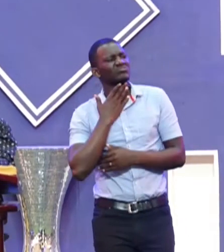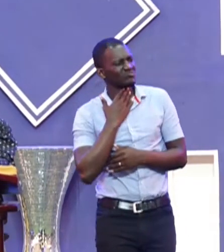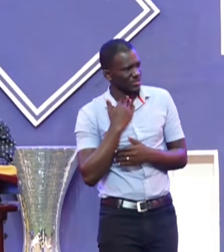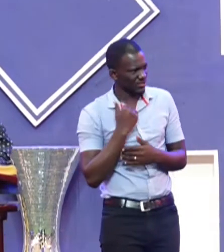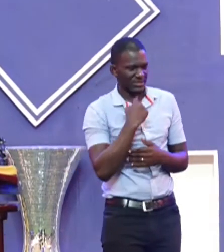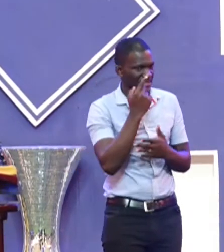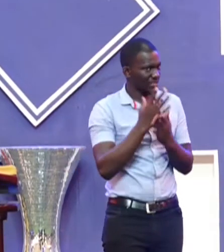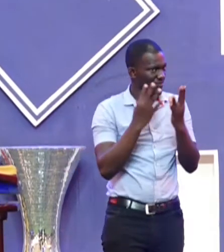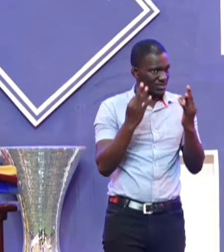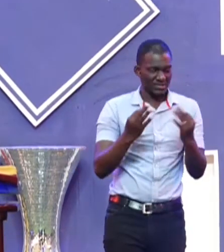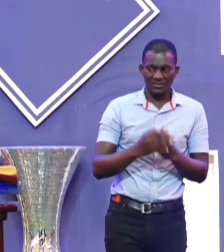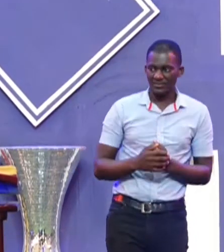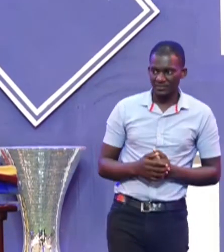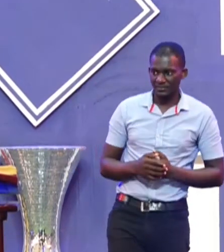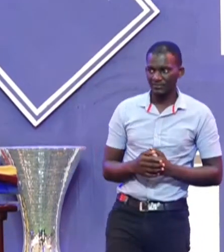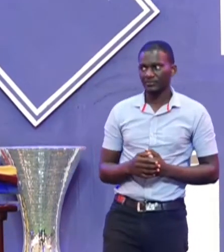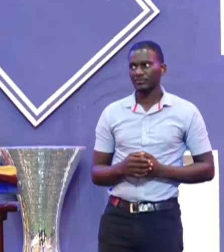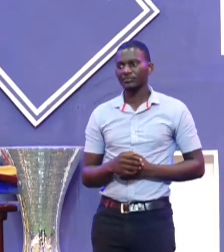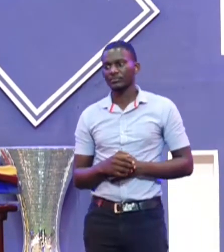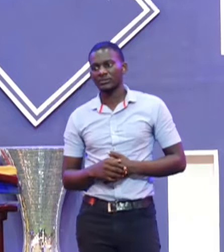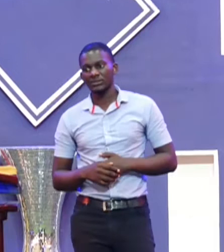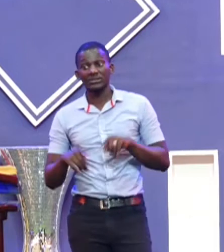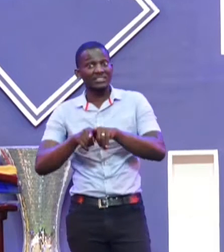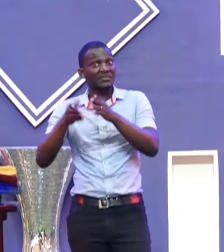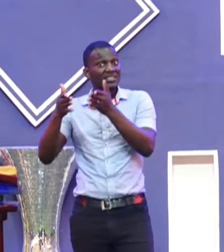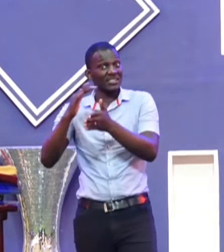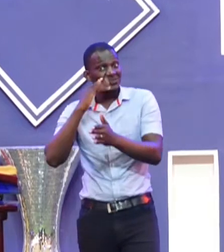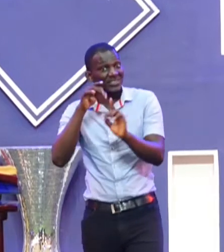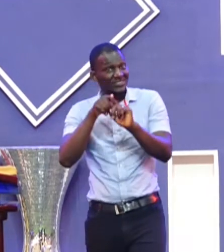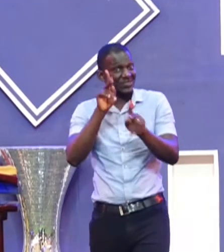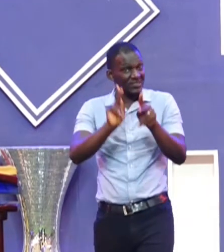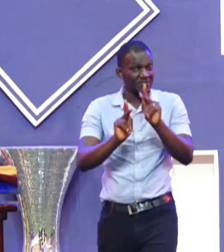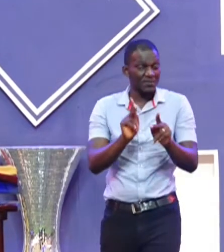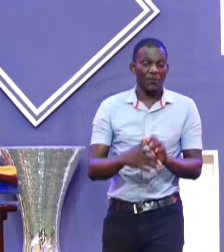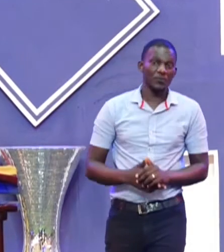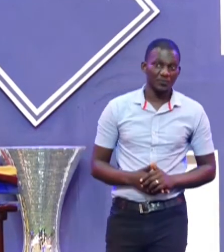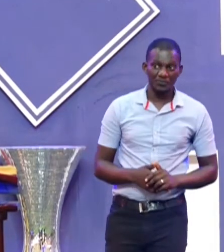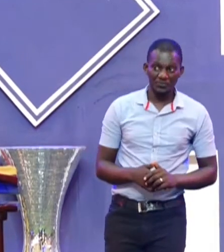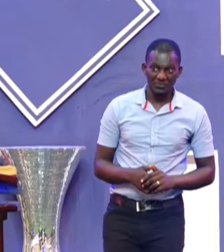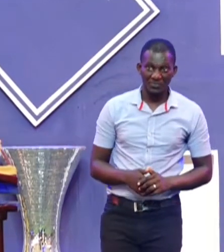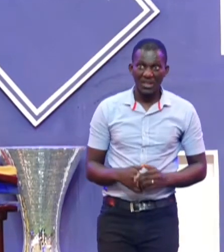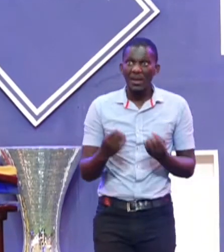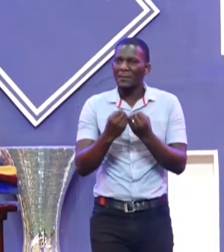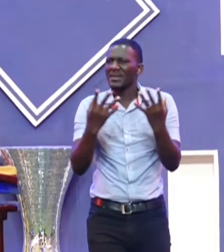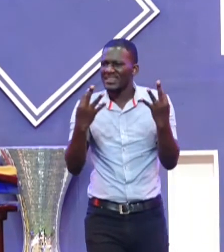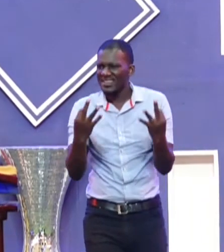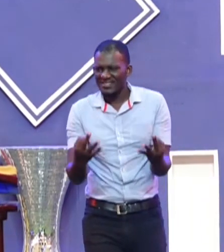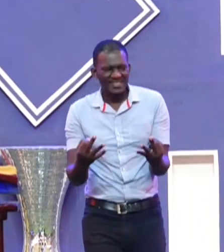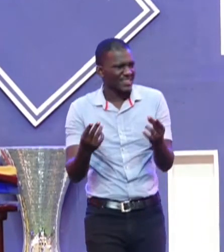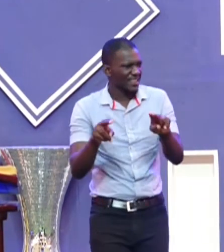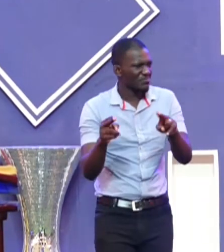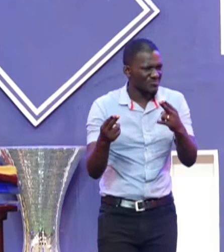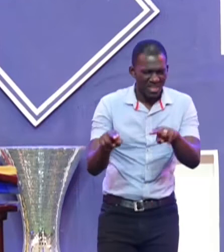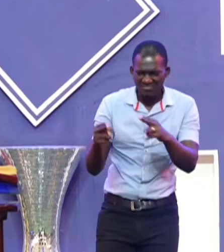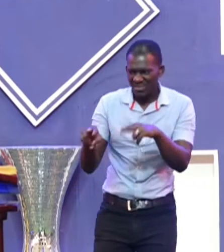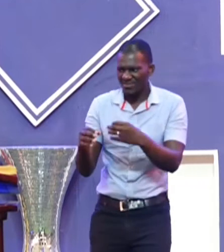That is if he wants us to hear something. Kati na wana ayogera n'abantu be. So here he is also speaking to his bintu binje byali bibabaddeko. And